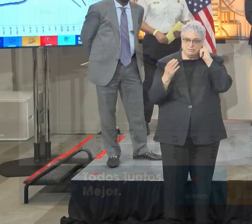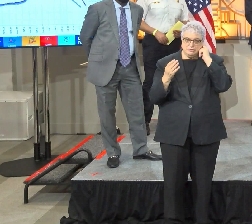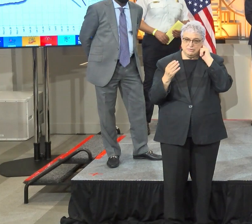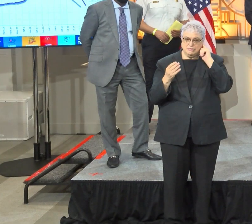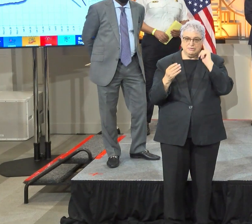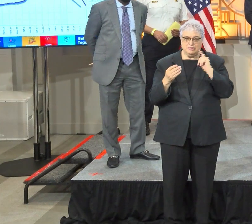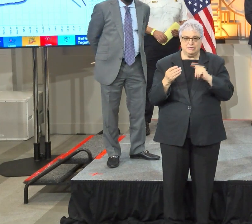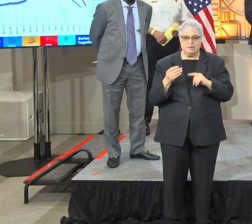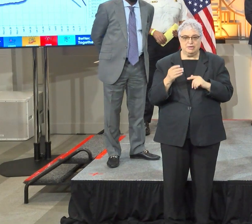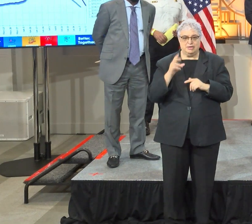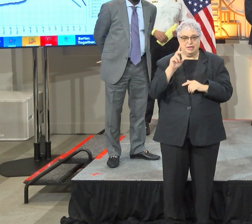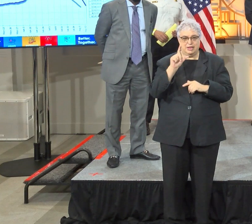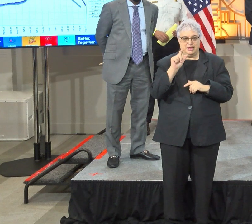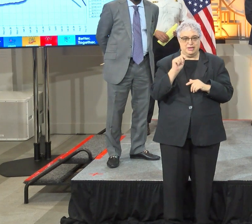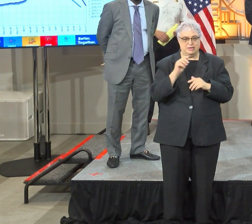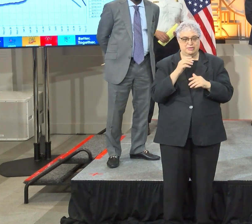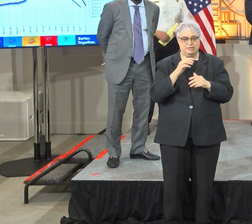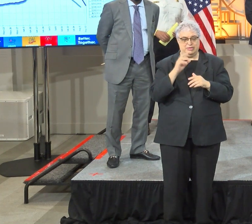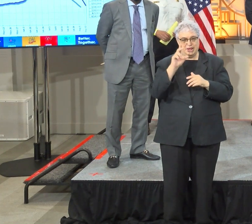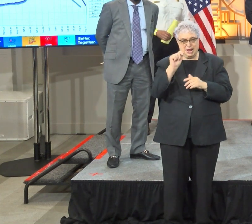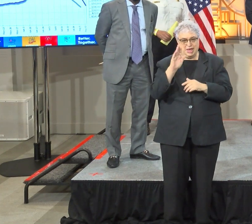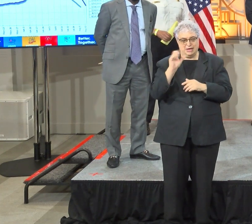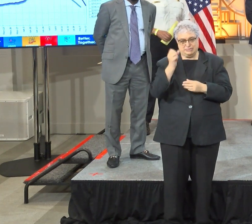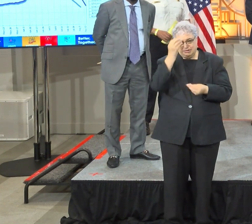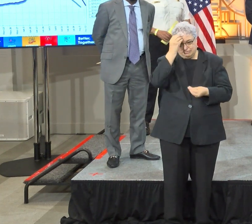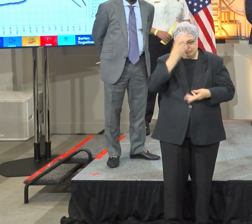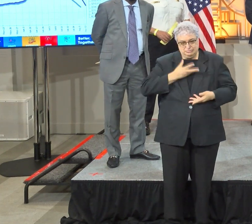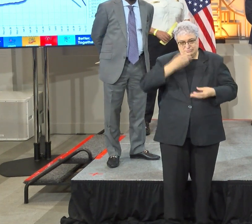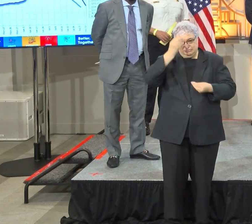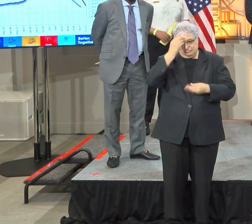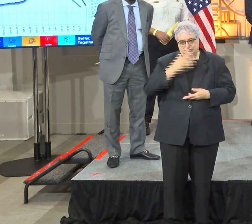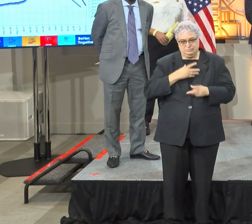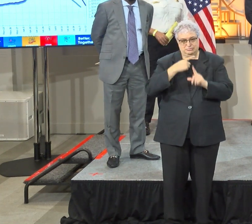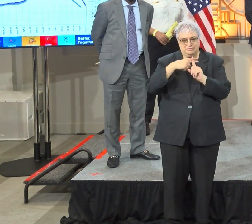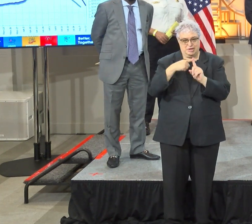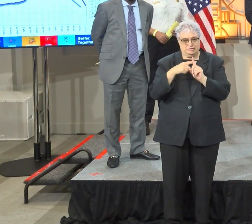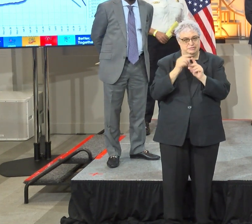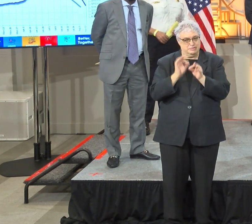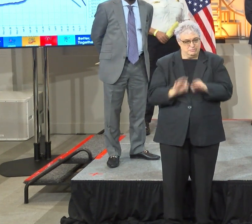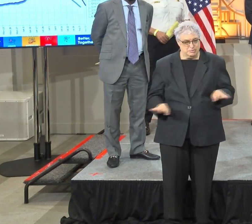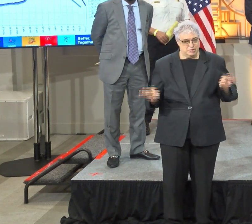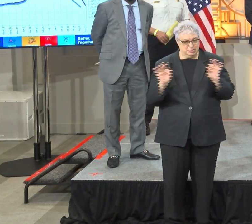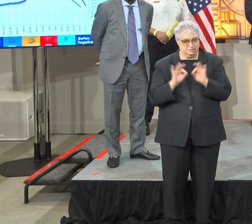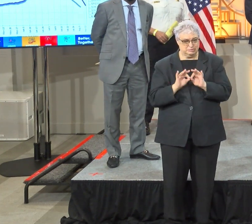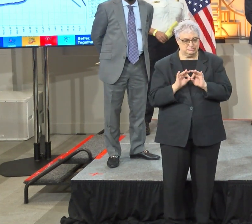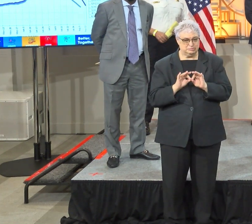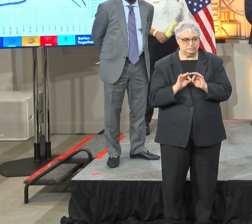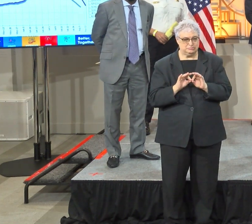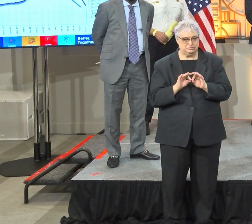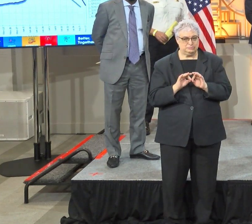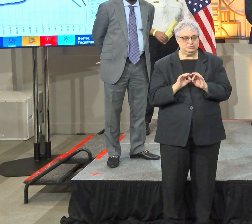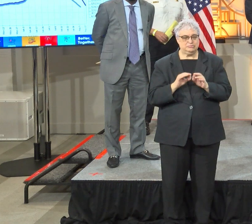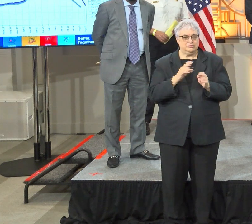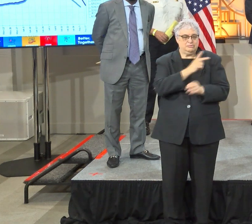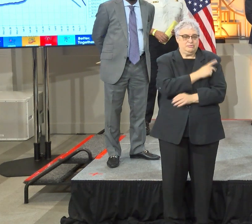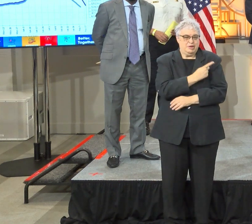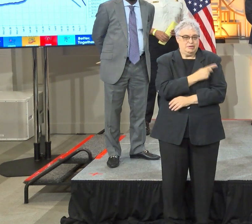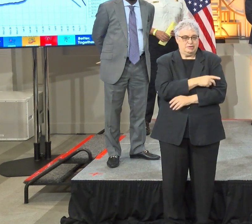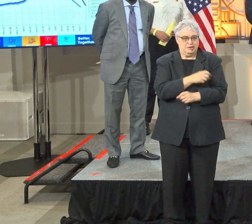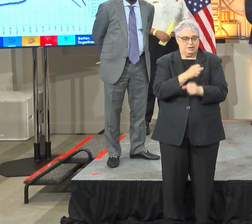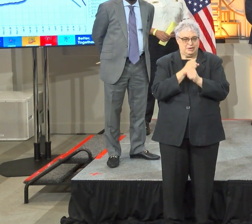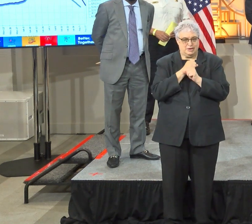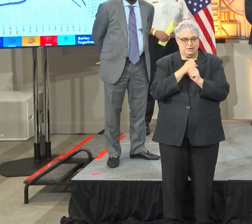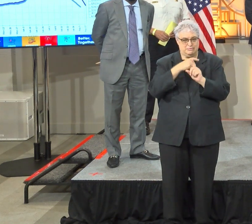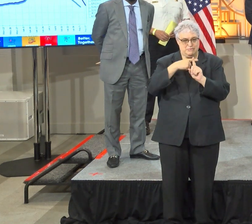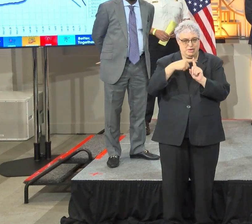reporting data to us, the most important test result was a positive test result. And so it's important that the patient get that test